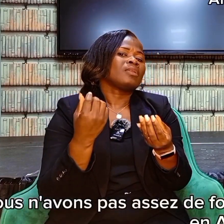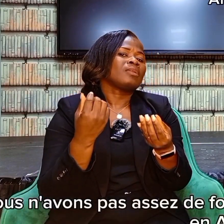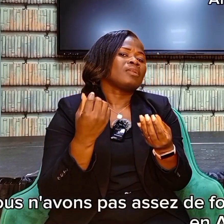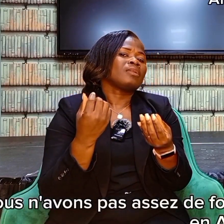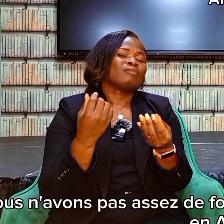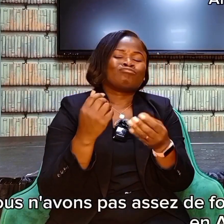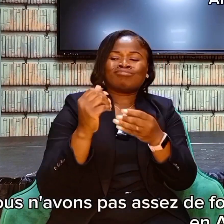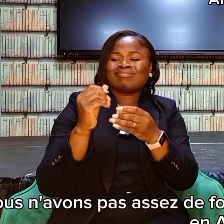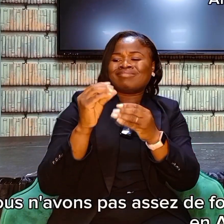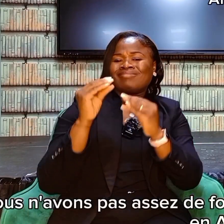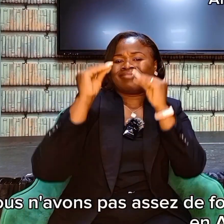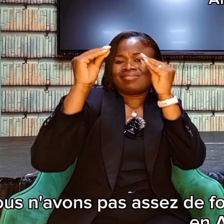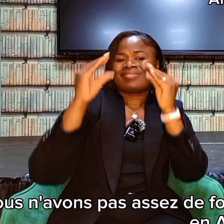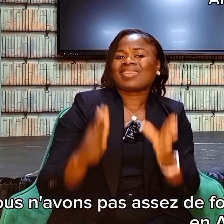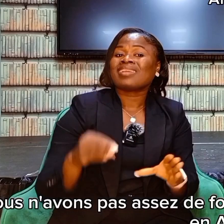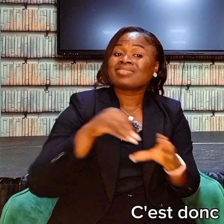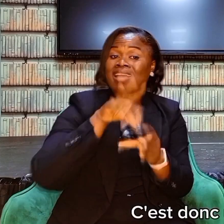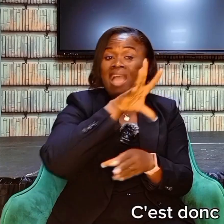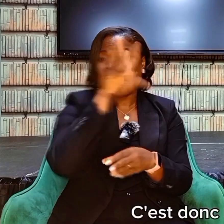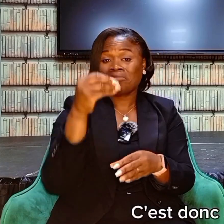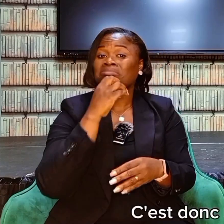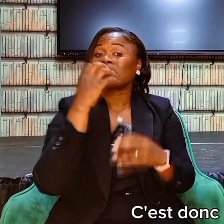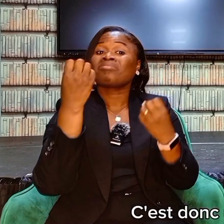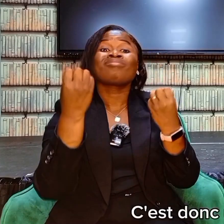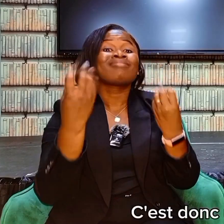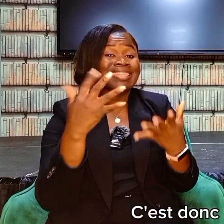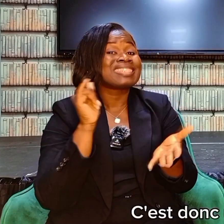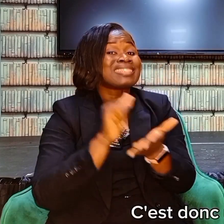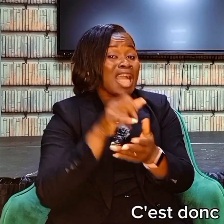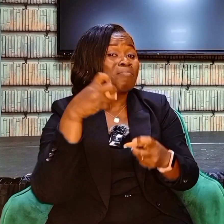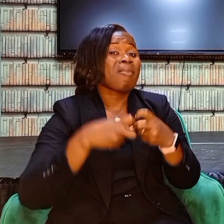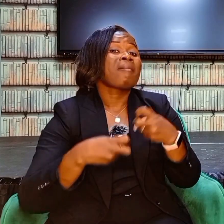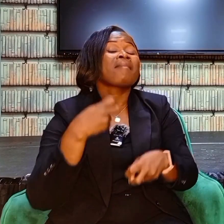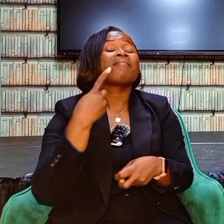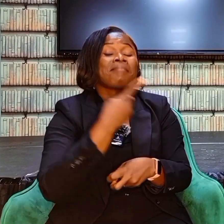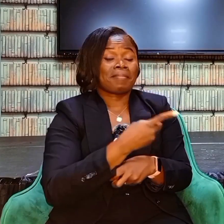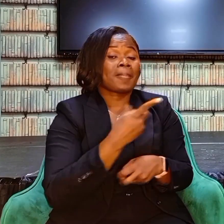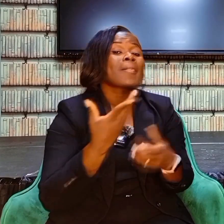language trainers in Africa, so it is a big challenge.